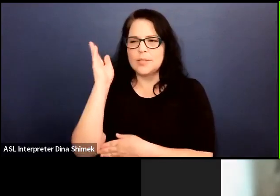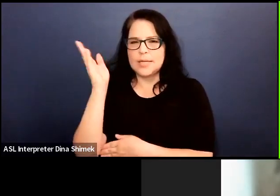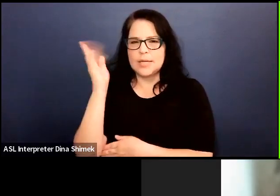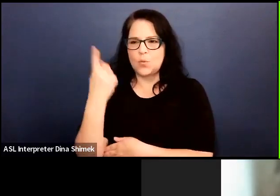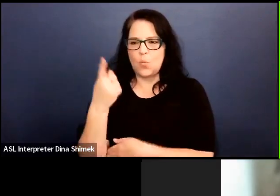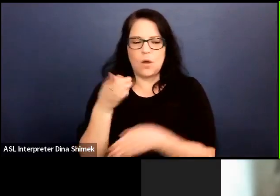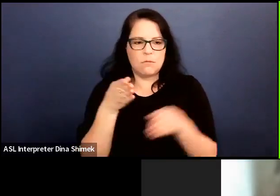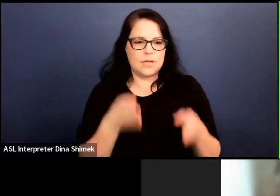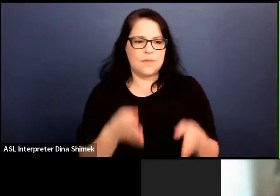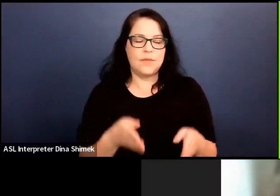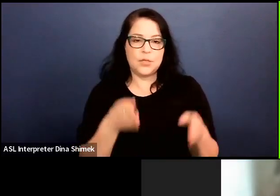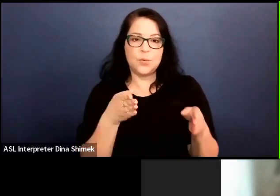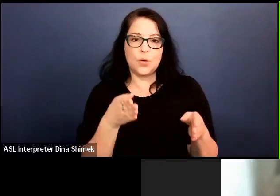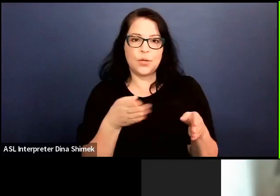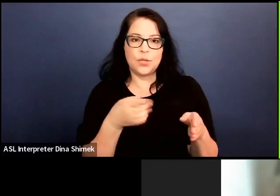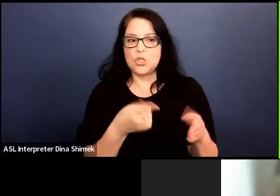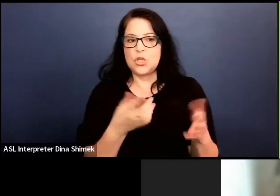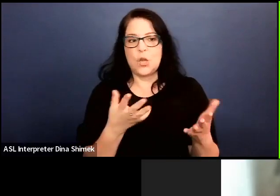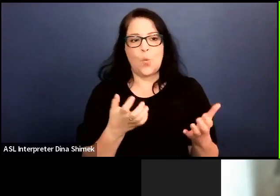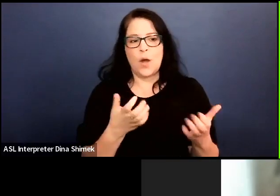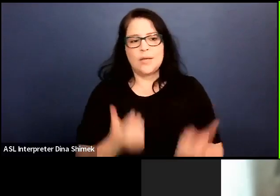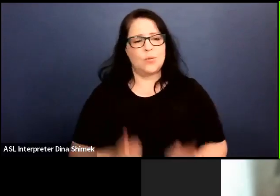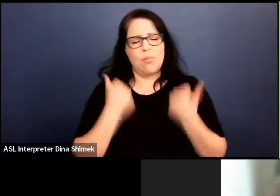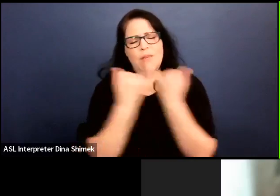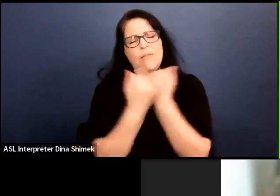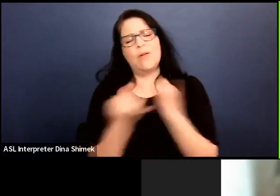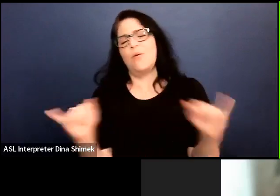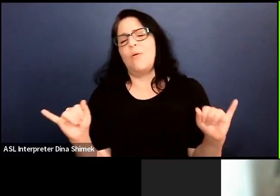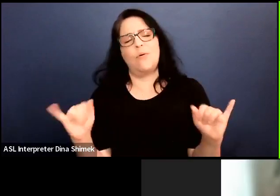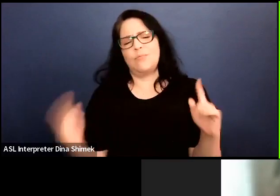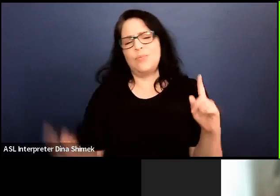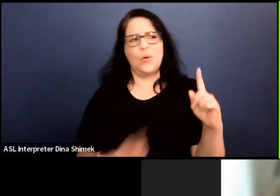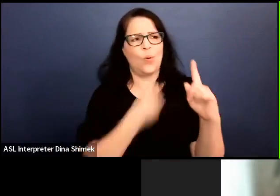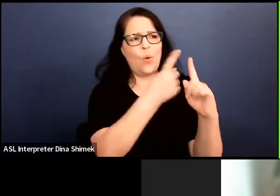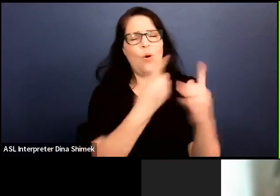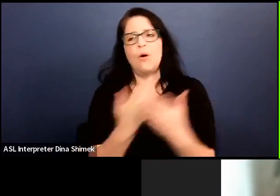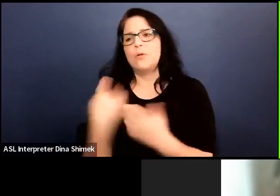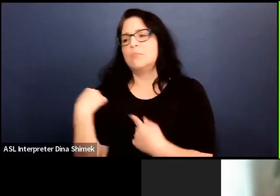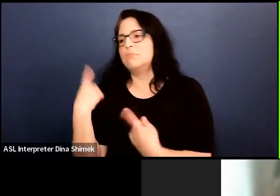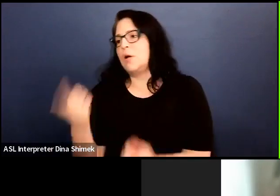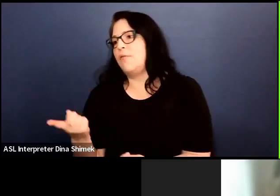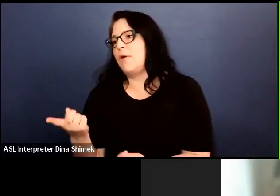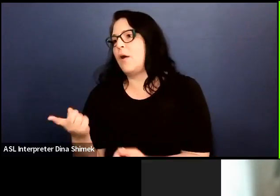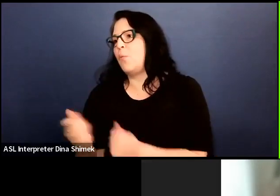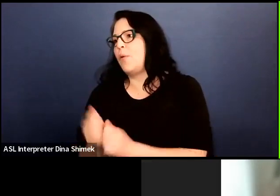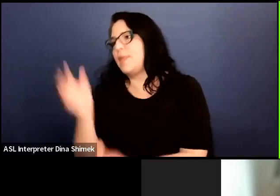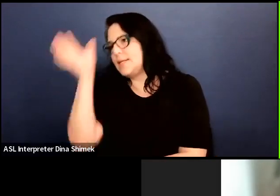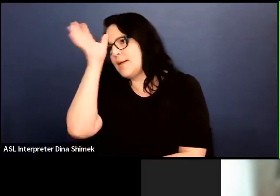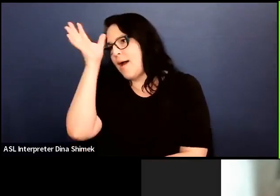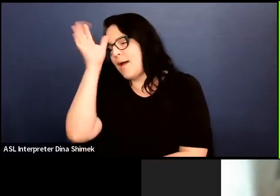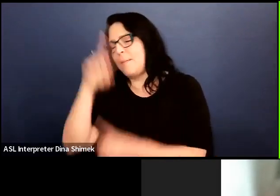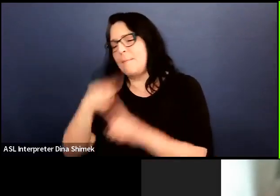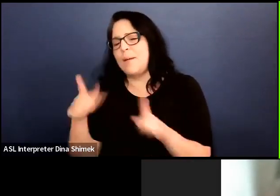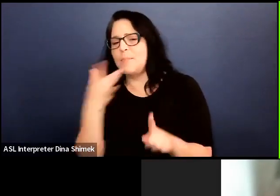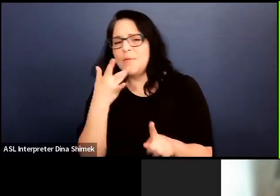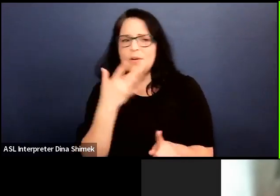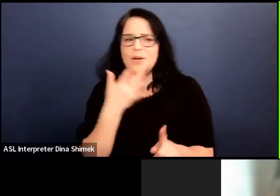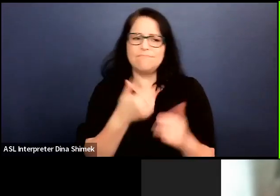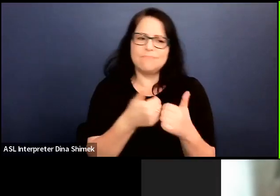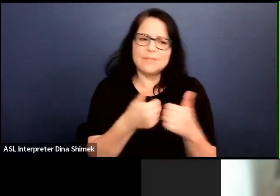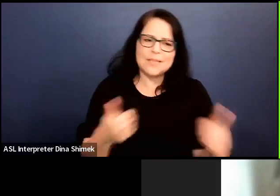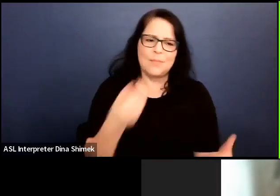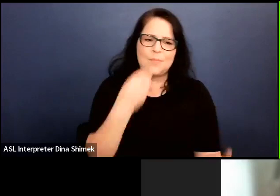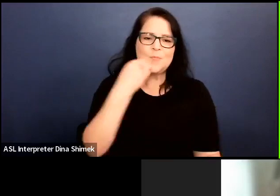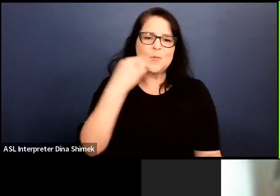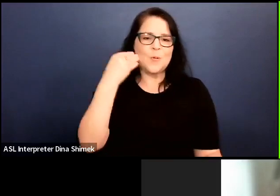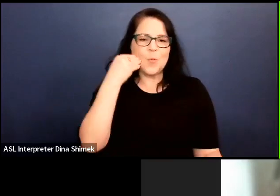who all she wanted to do was live on her own. She always lived with dad, but she always wanted a place on her own, and was able to put